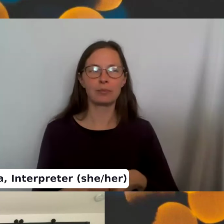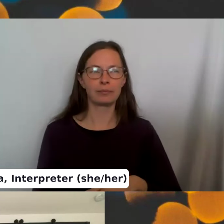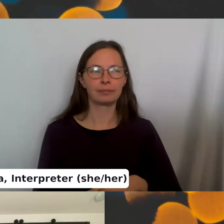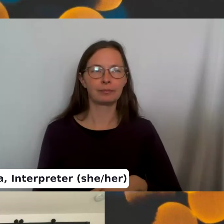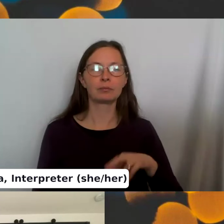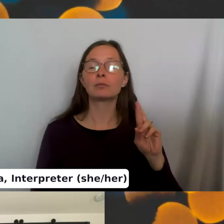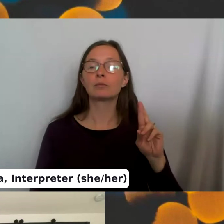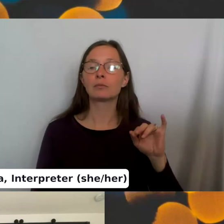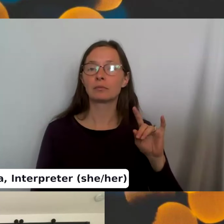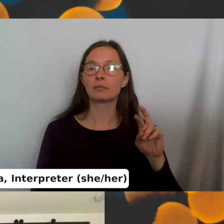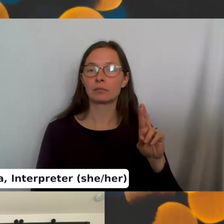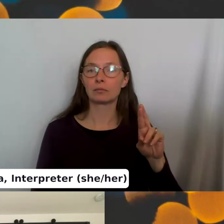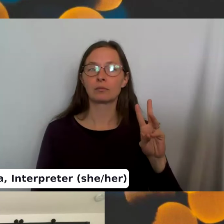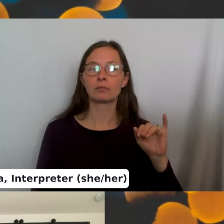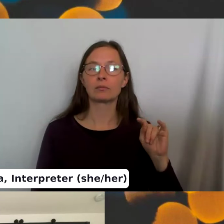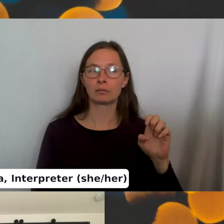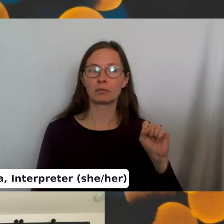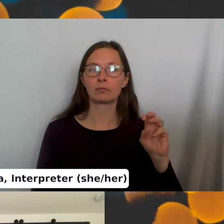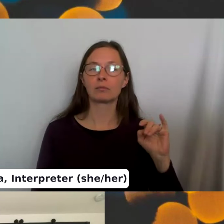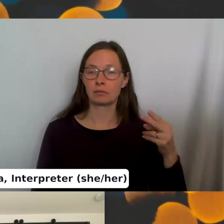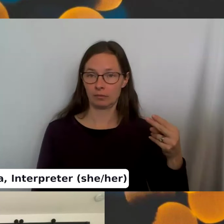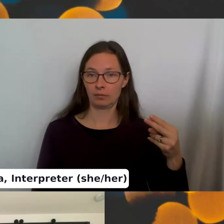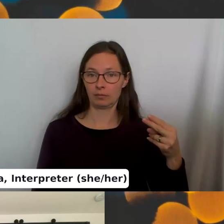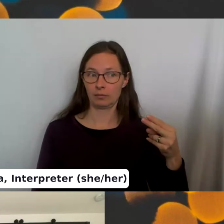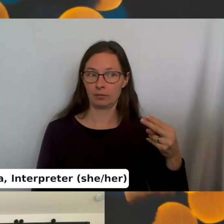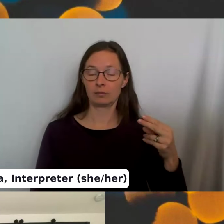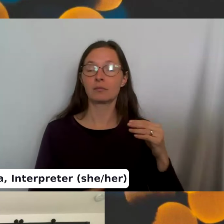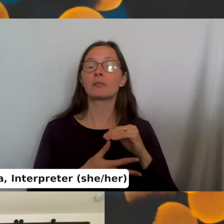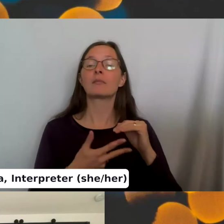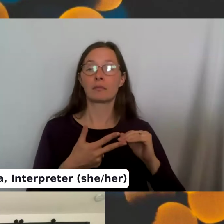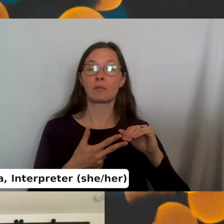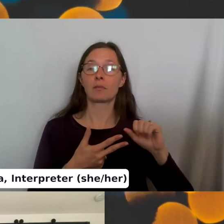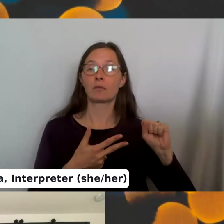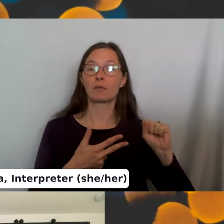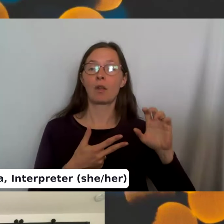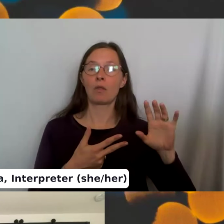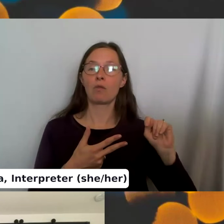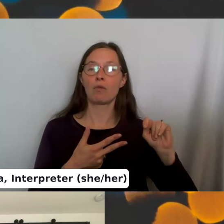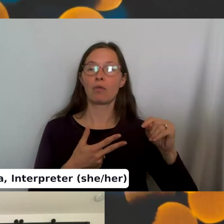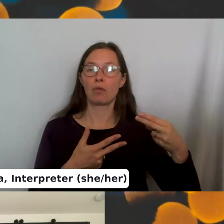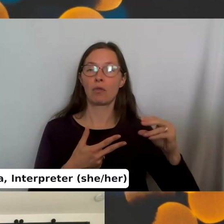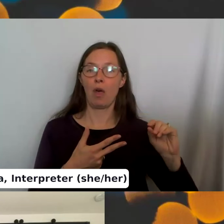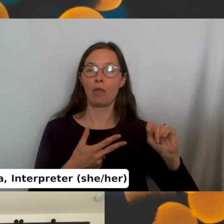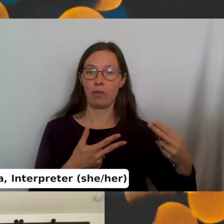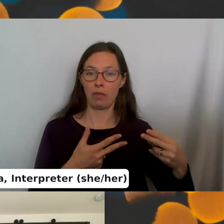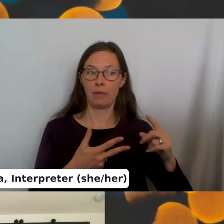So Rider-Waite-Smith is that one. And then we have Thoth and Marseille.